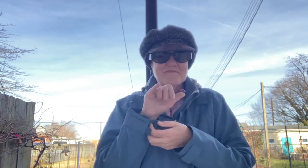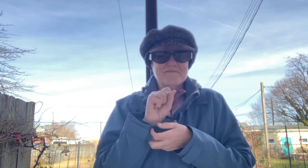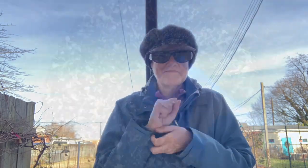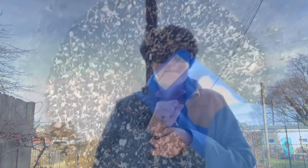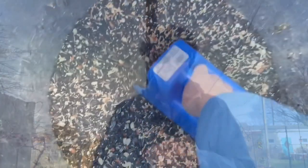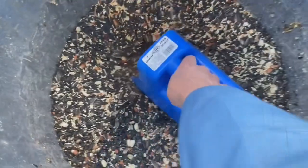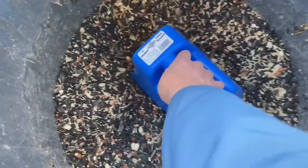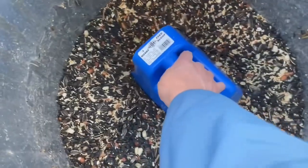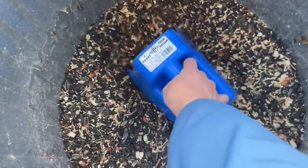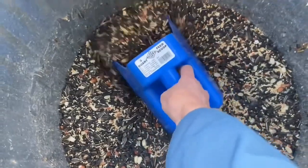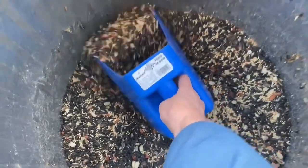supplies.